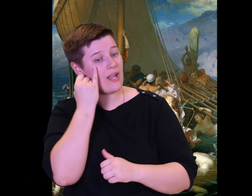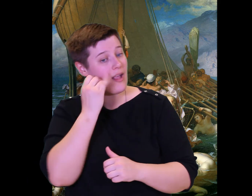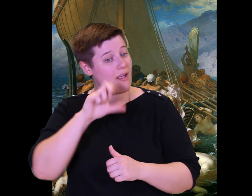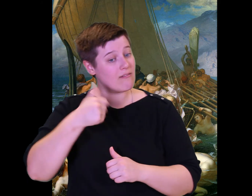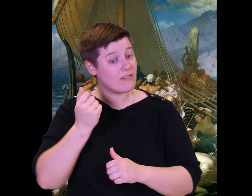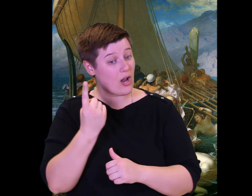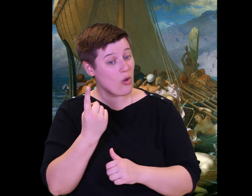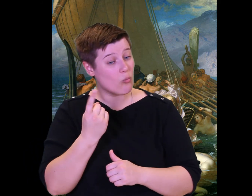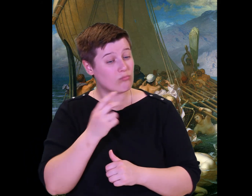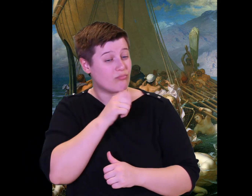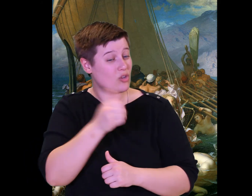one time."